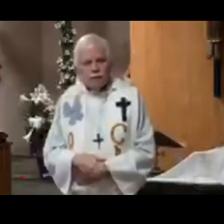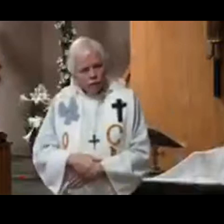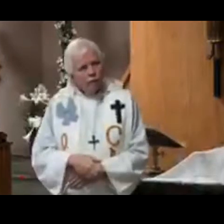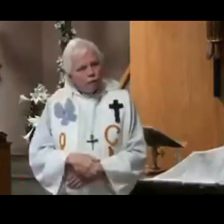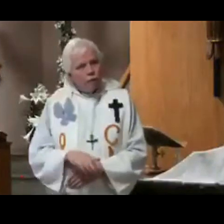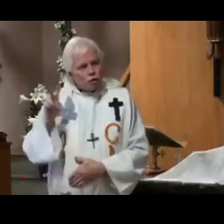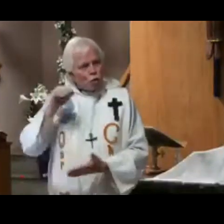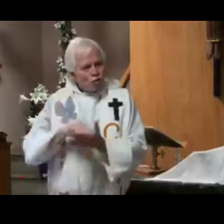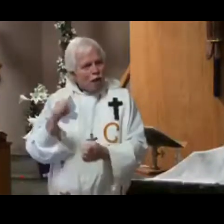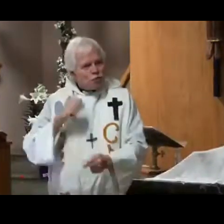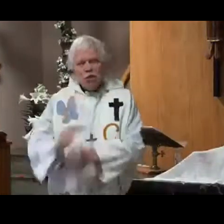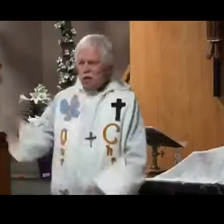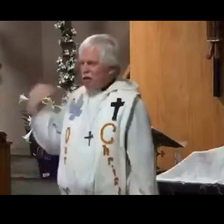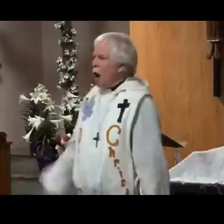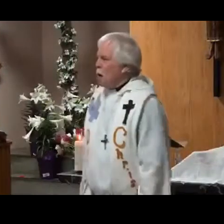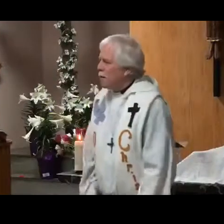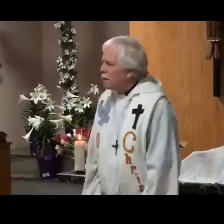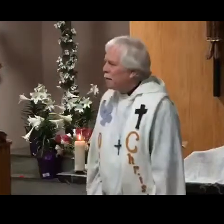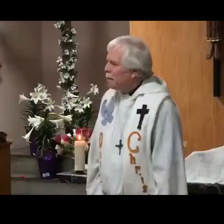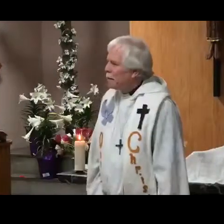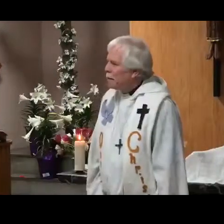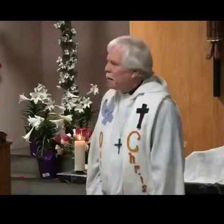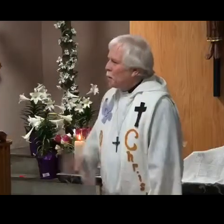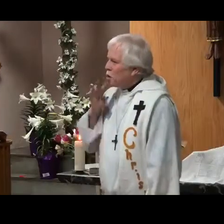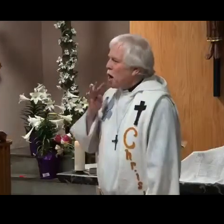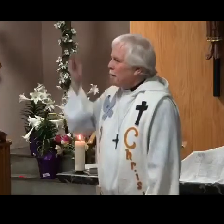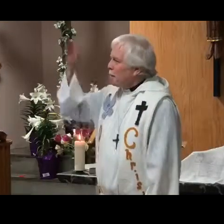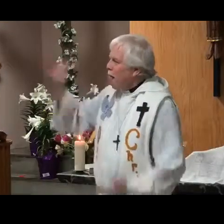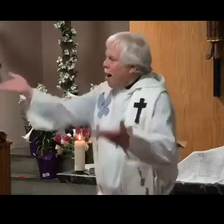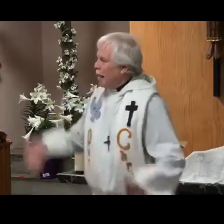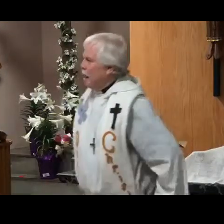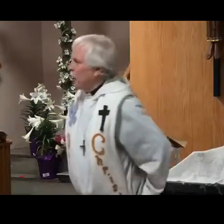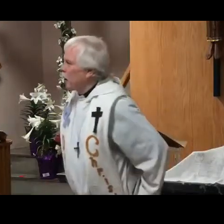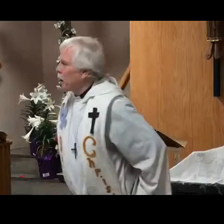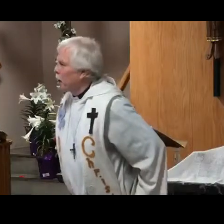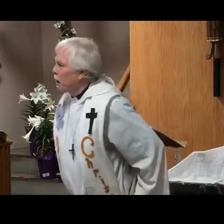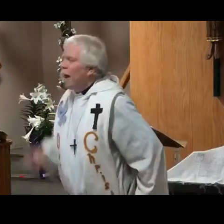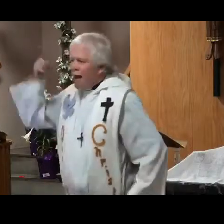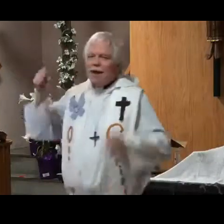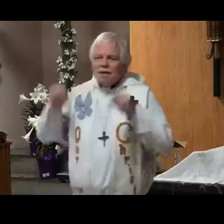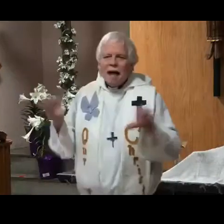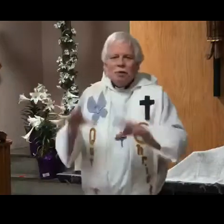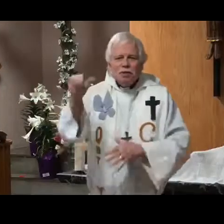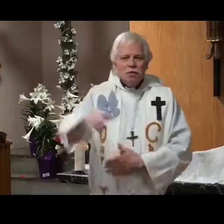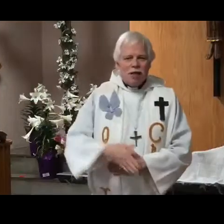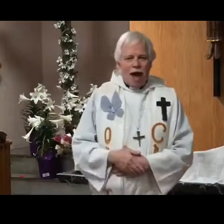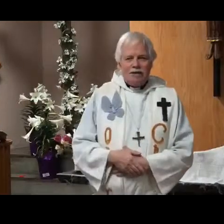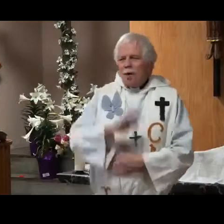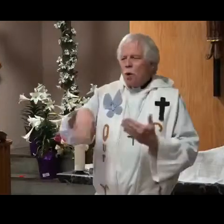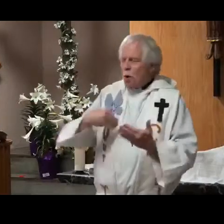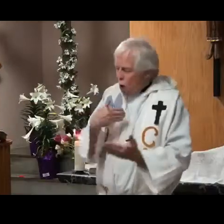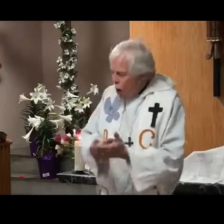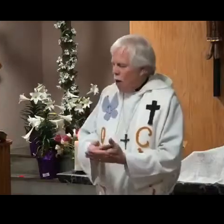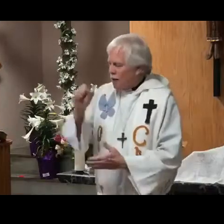yes, 2,000 years ago. We're talking about God here, and he is able to do